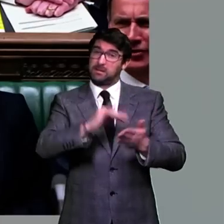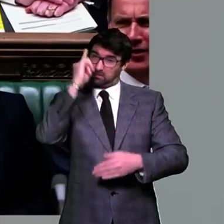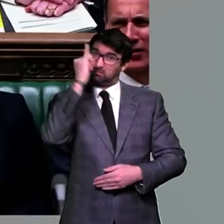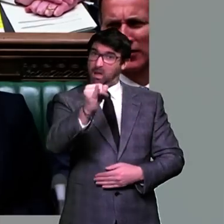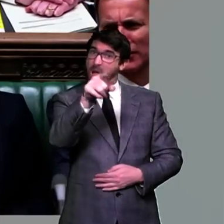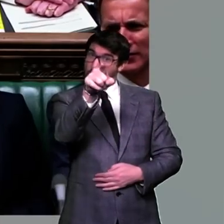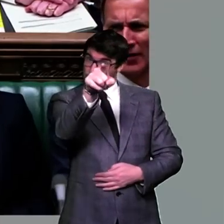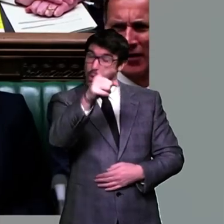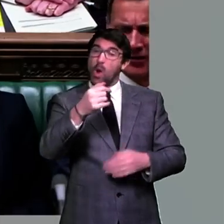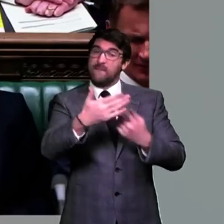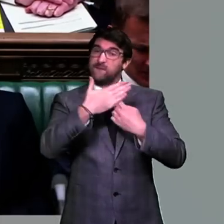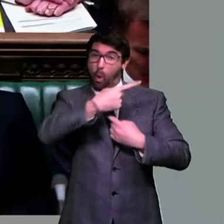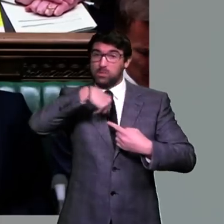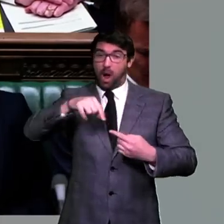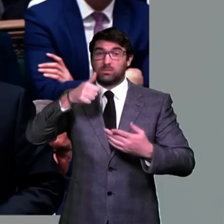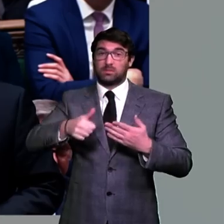that has so